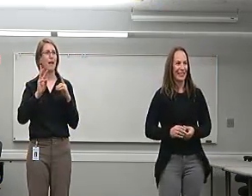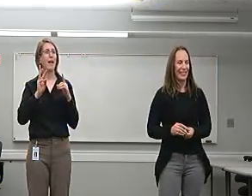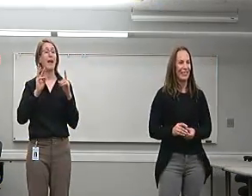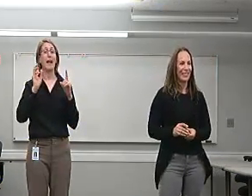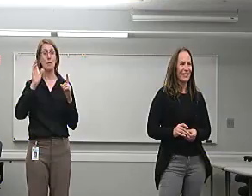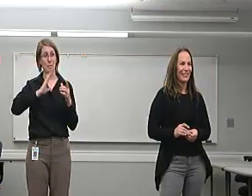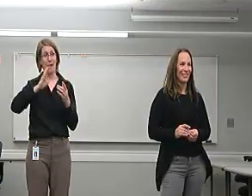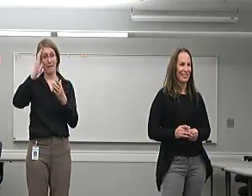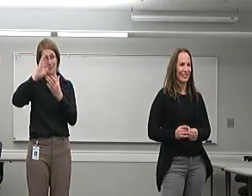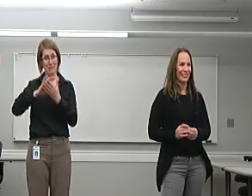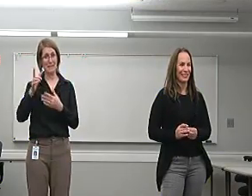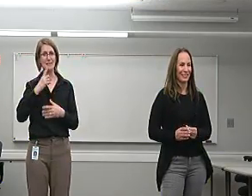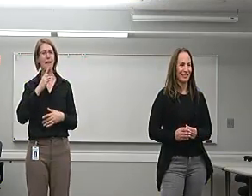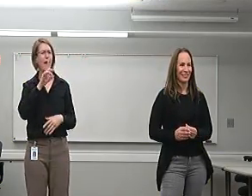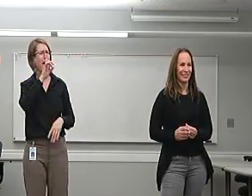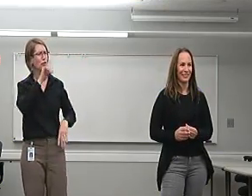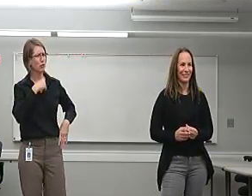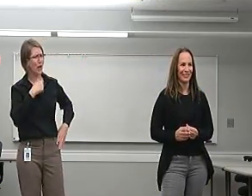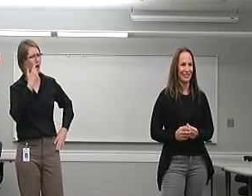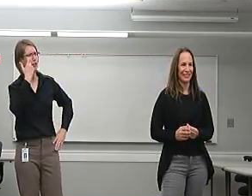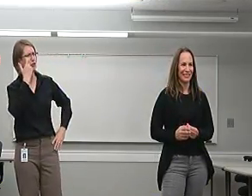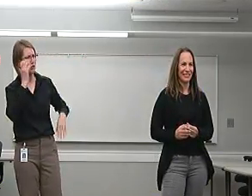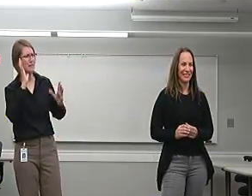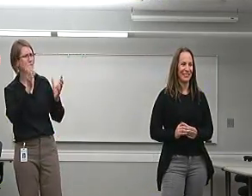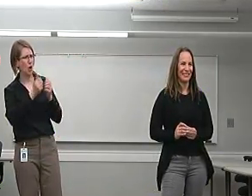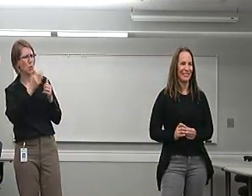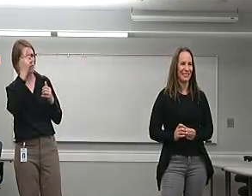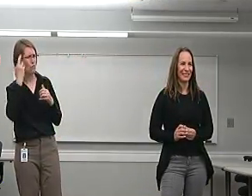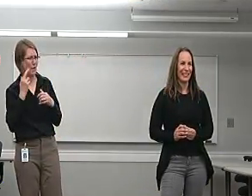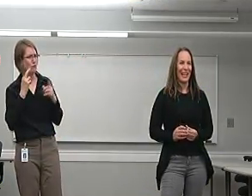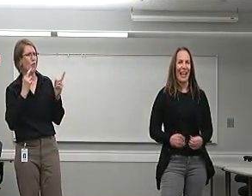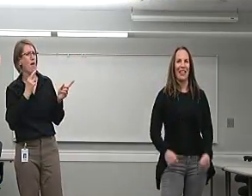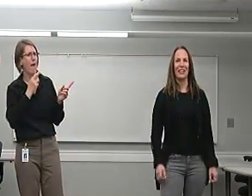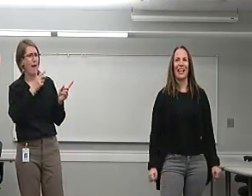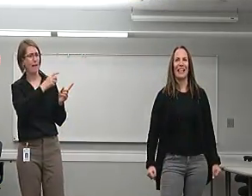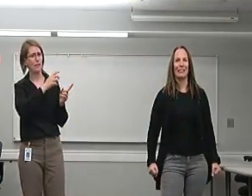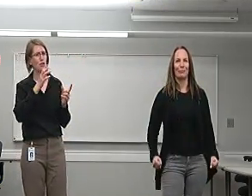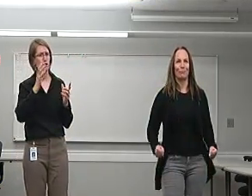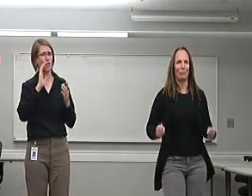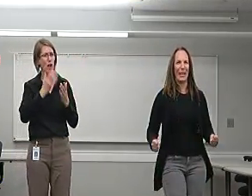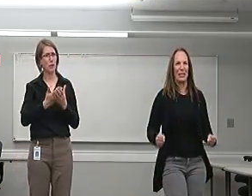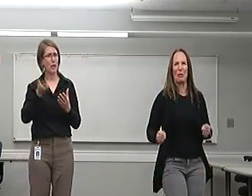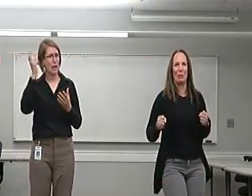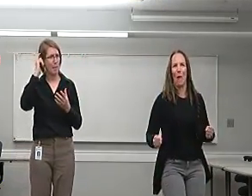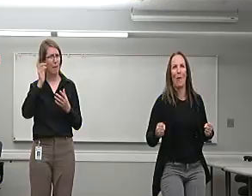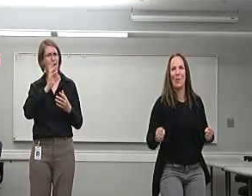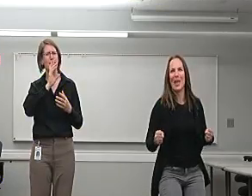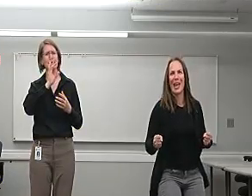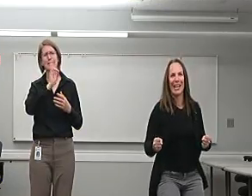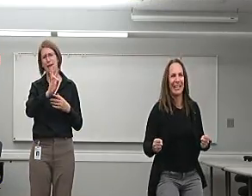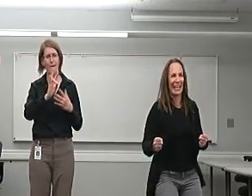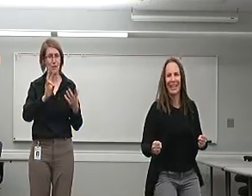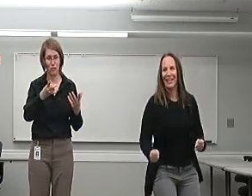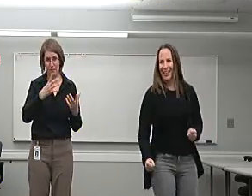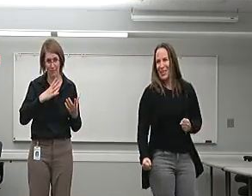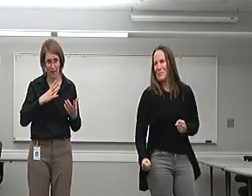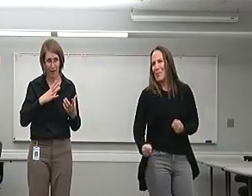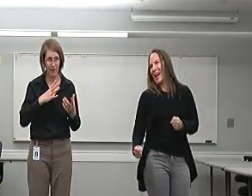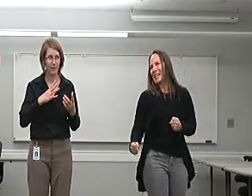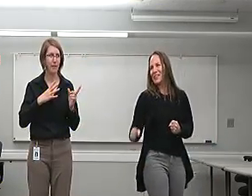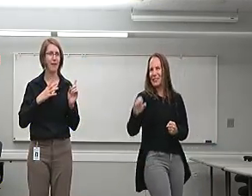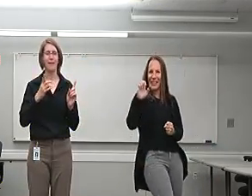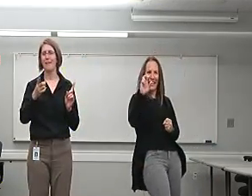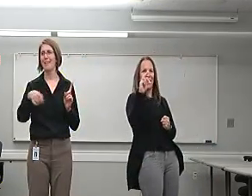and her daughter got implanted at 7, and she's doing just fine. And they're like, Rachel Coleman, the bane of every